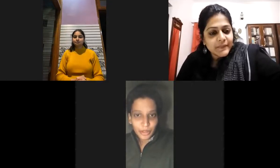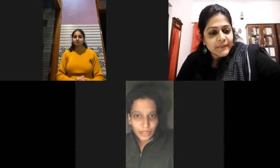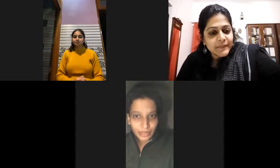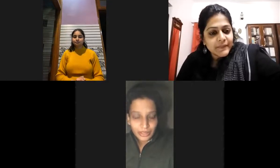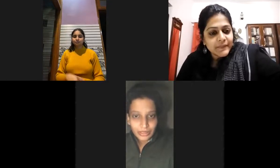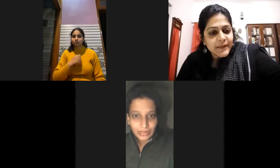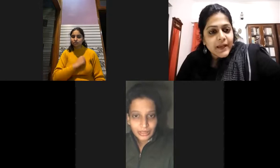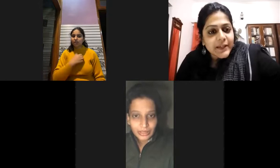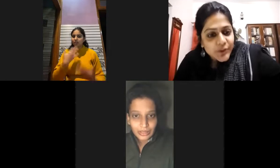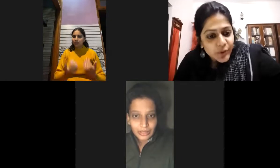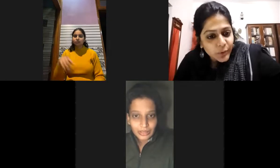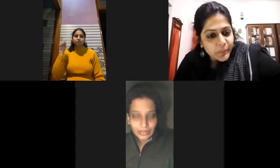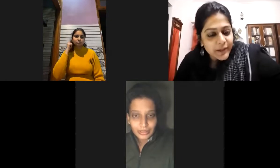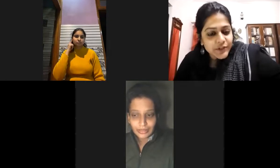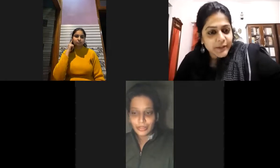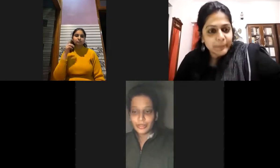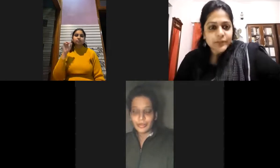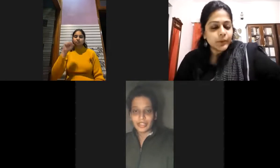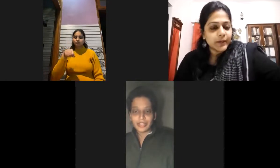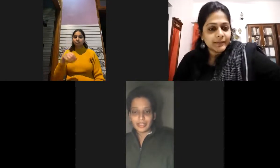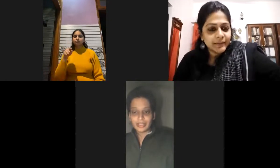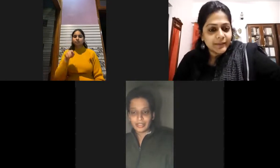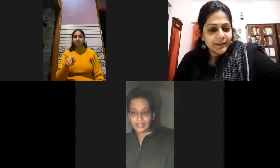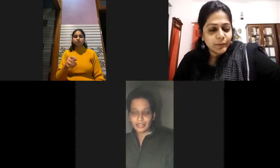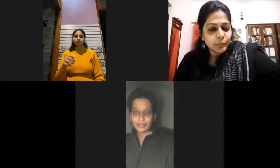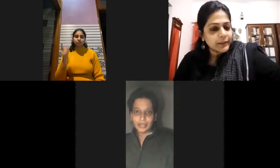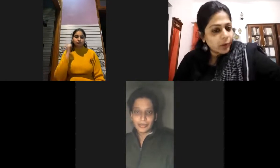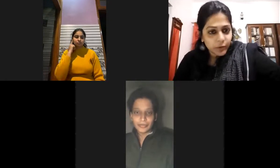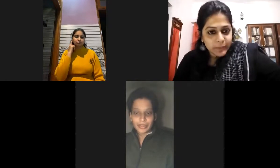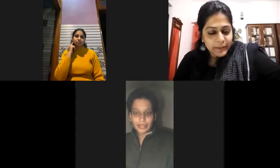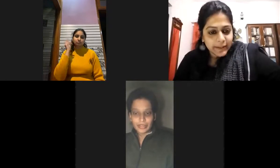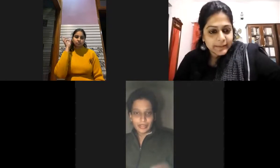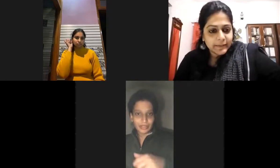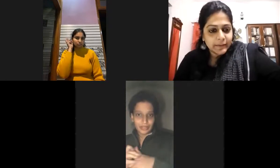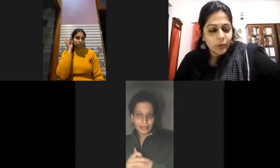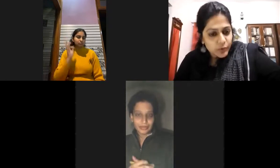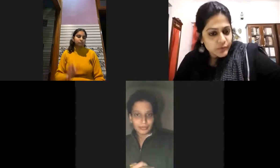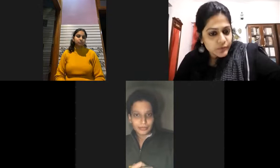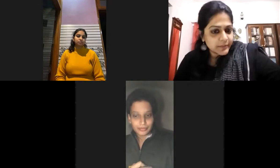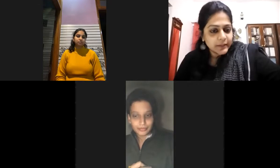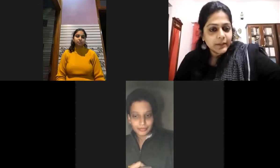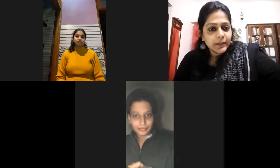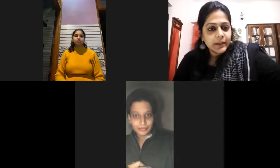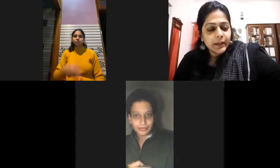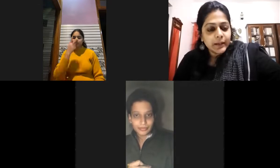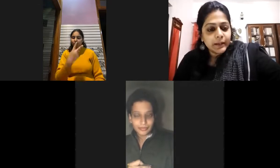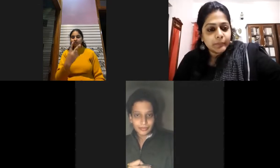Am I audible? Yes, you are audible, Aishwarya. Please go Okay. ahead. Yeah, You're audible and also visible.